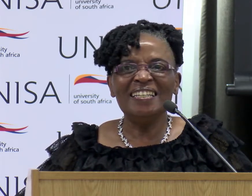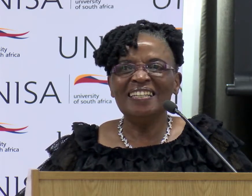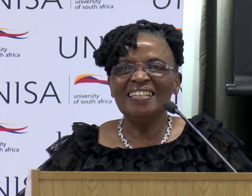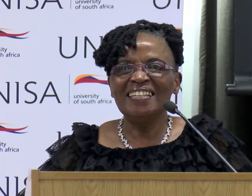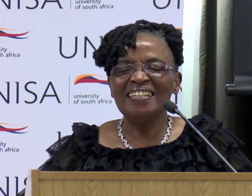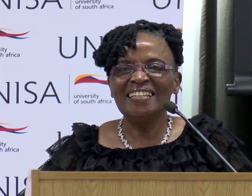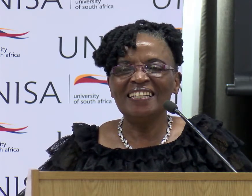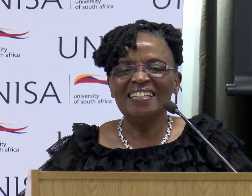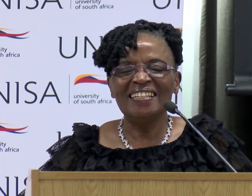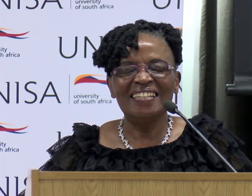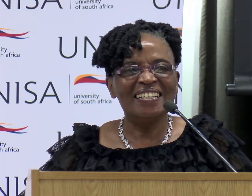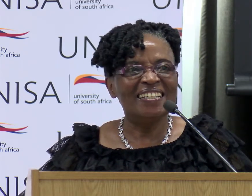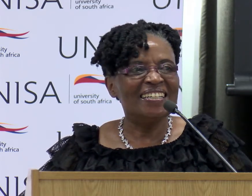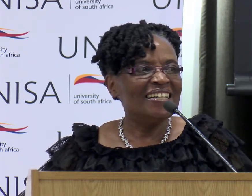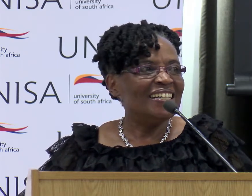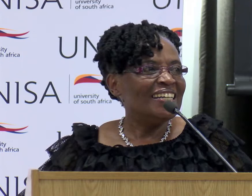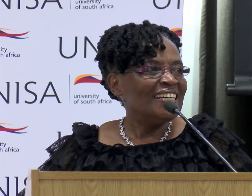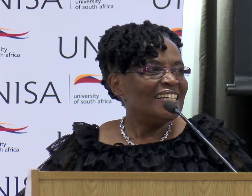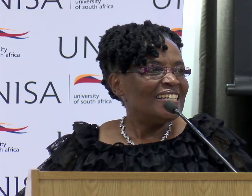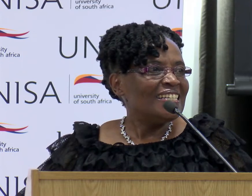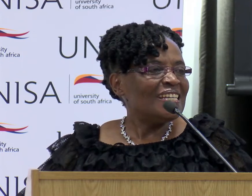Molweni.